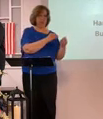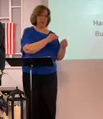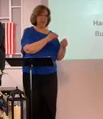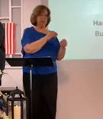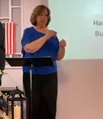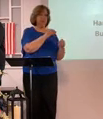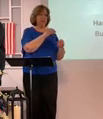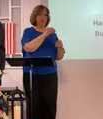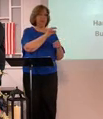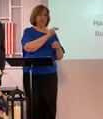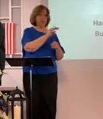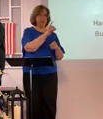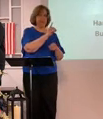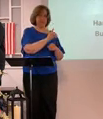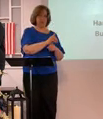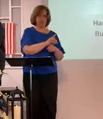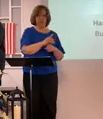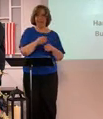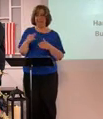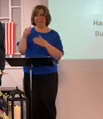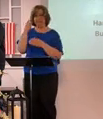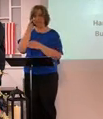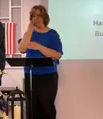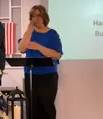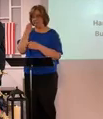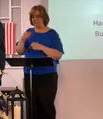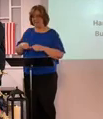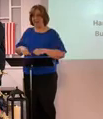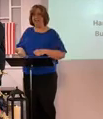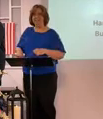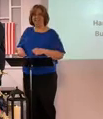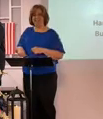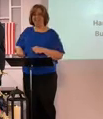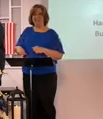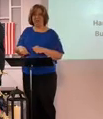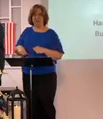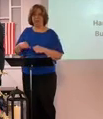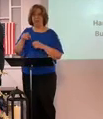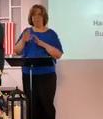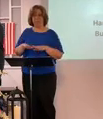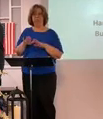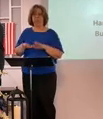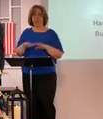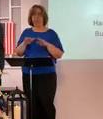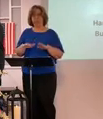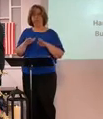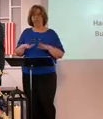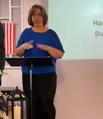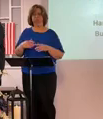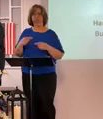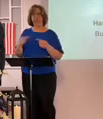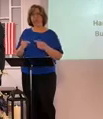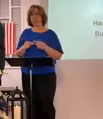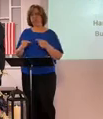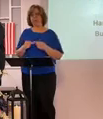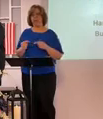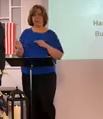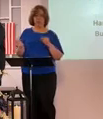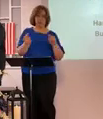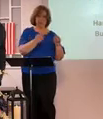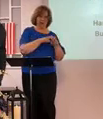94. Just had a C-section, bumpiest ride in the entire world. But